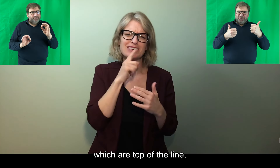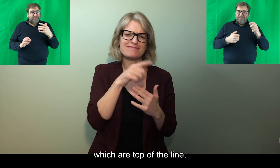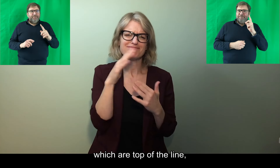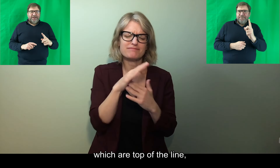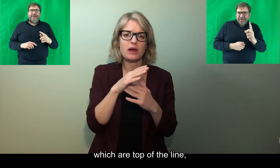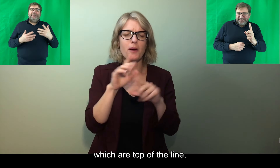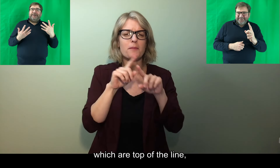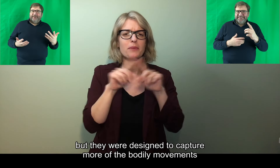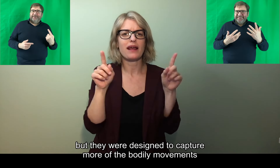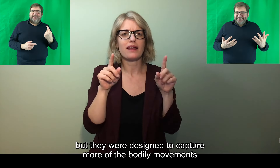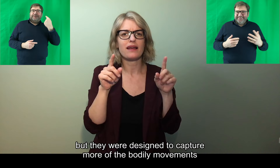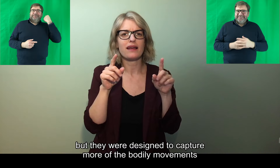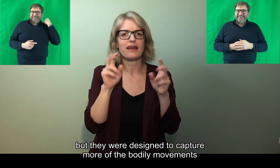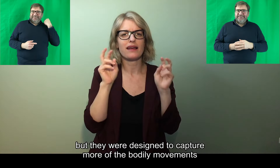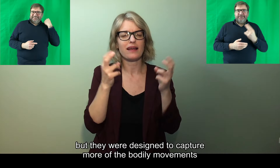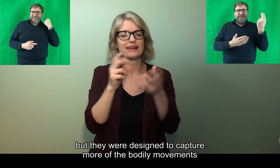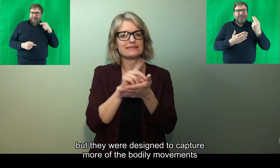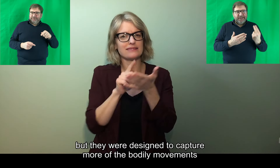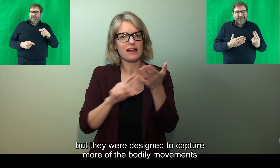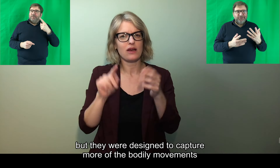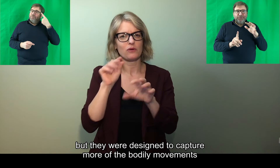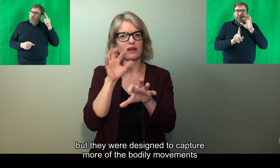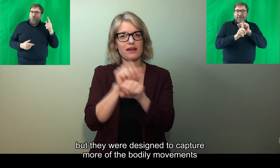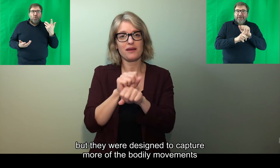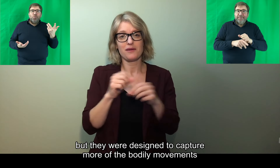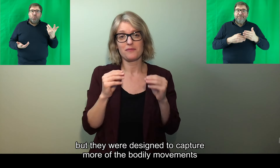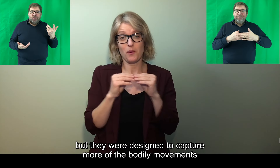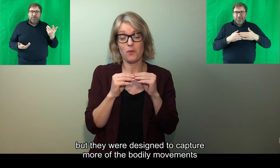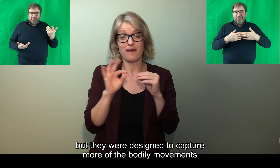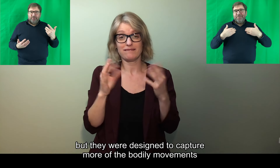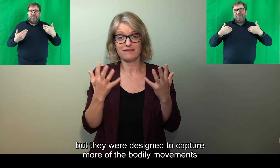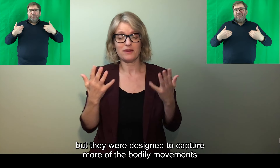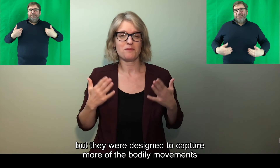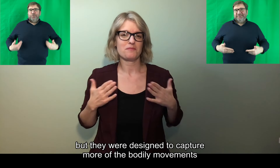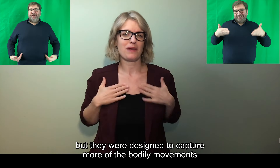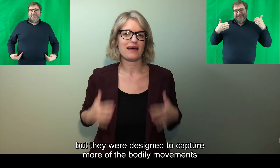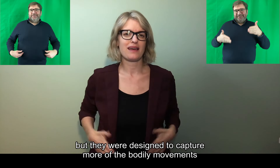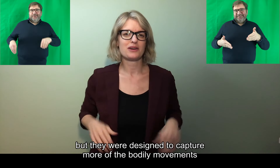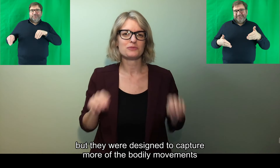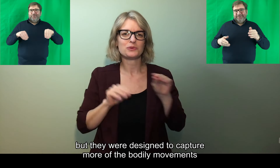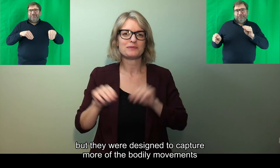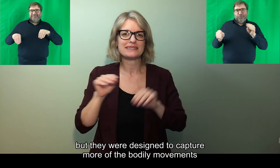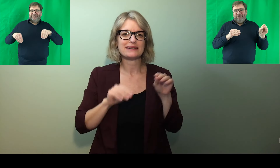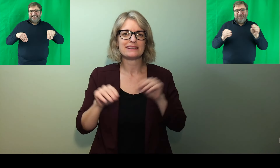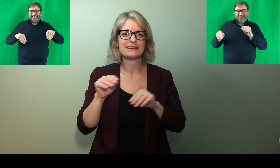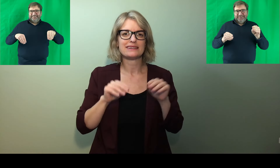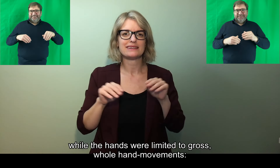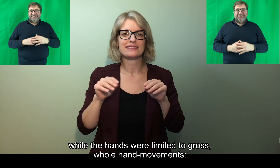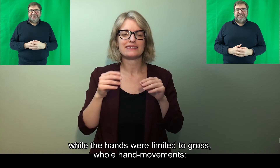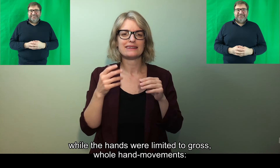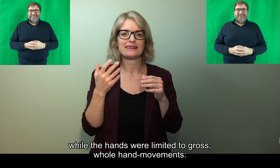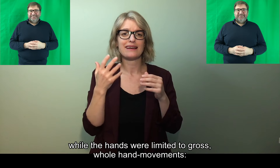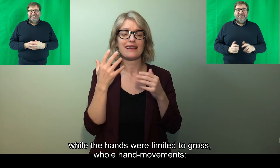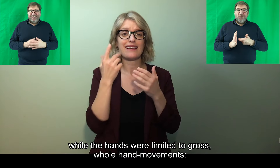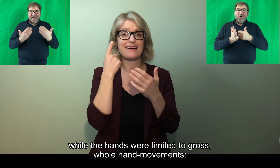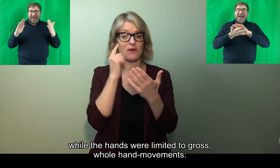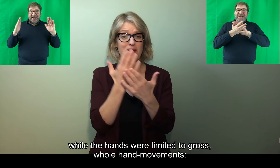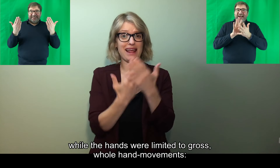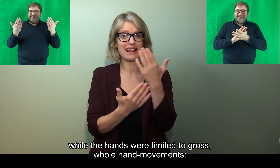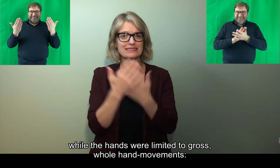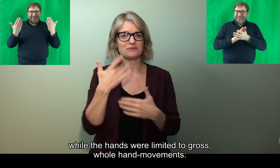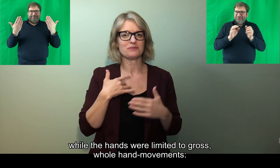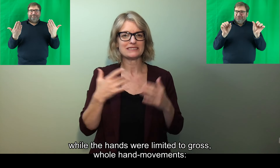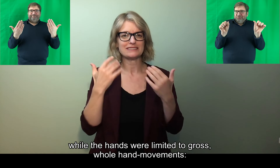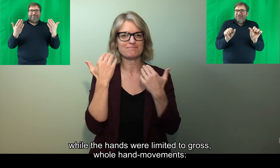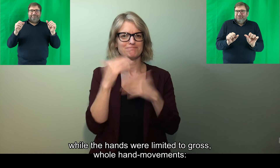top of the line, but they were designed to capture more of the bodily movements, while the hands